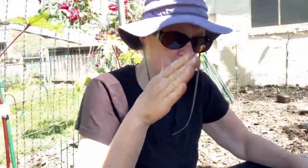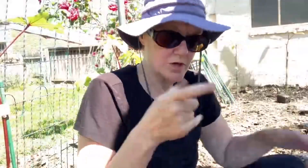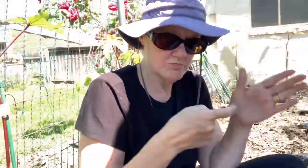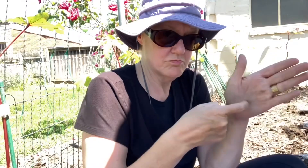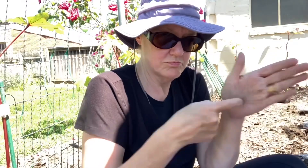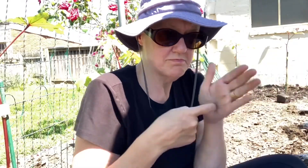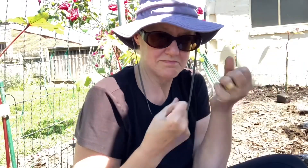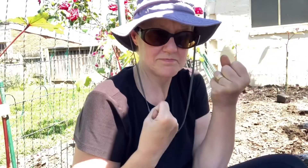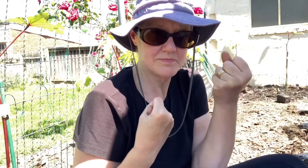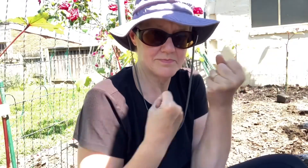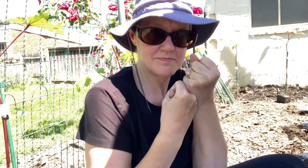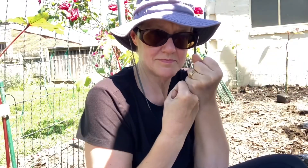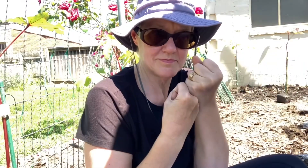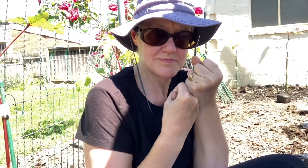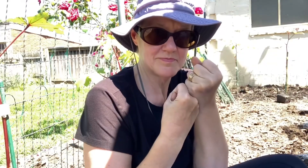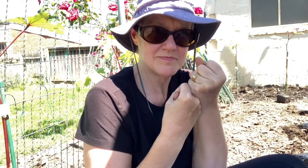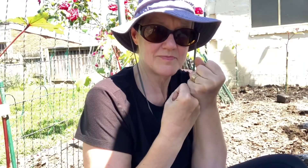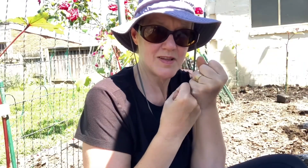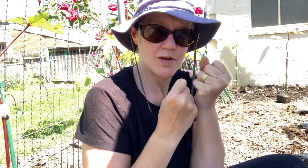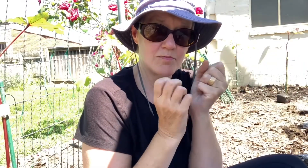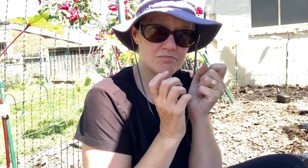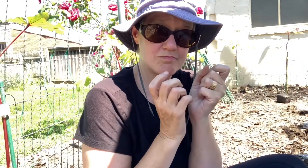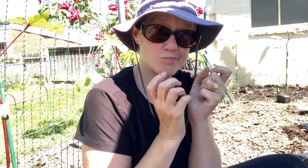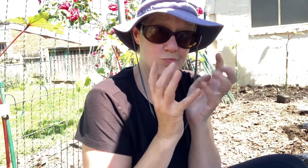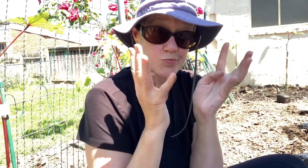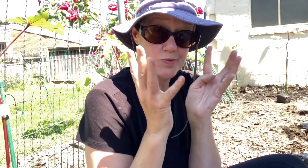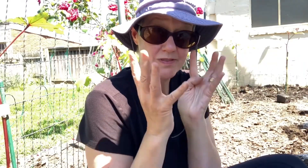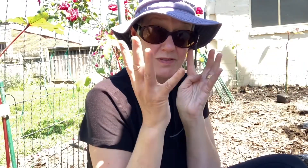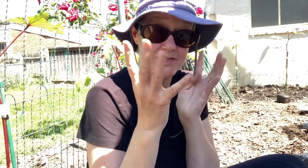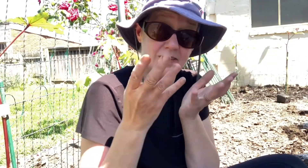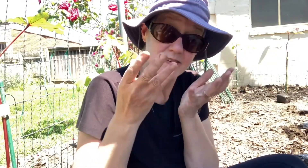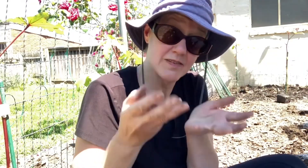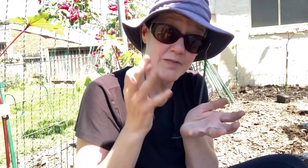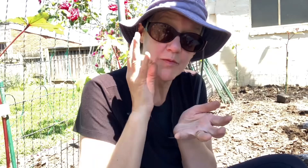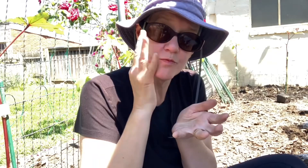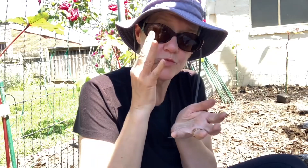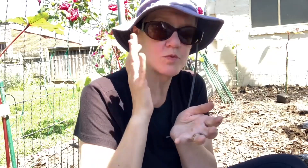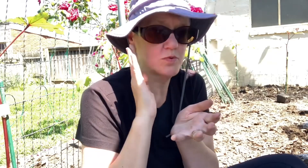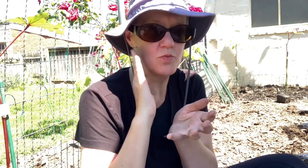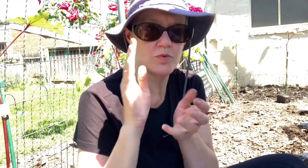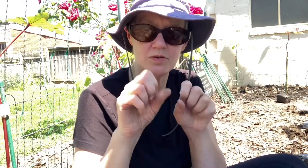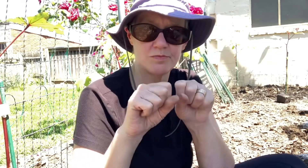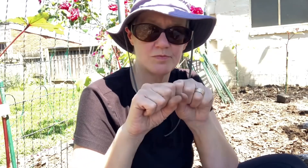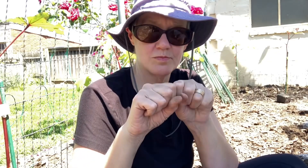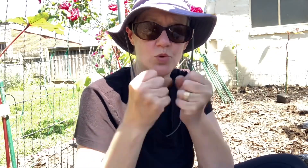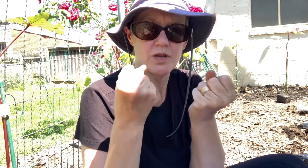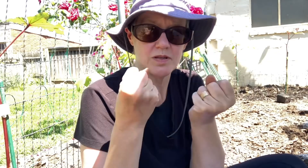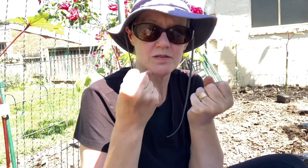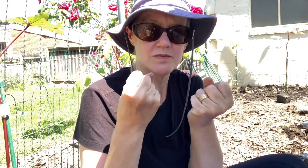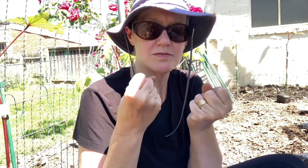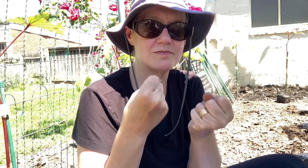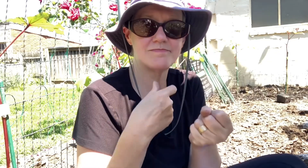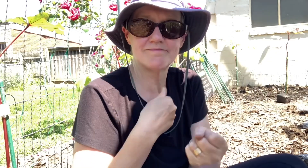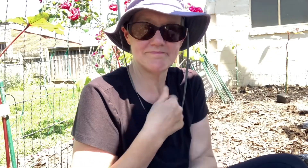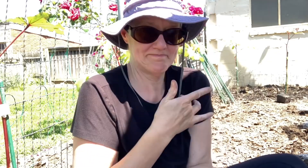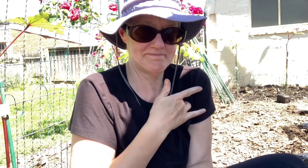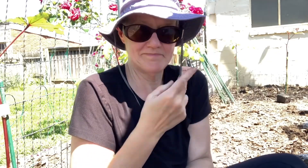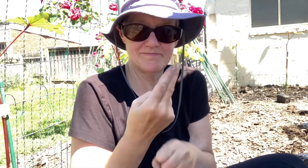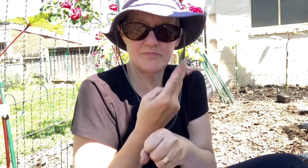Now, the peppers will need support, and I found that the heavy branches will break from the